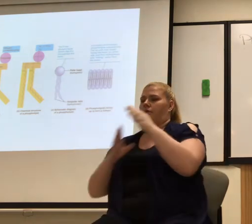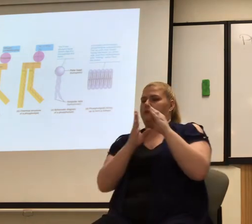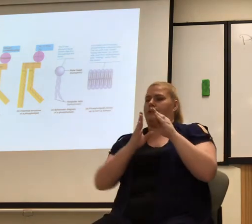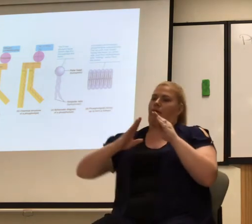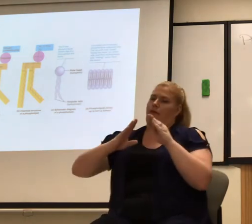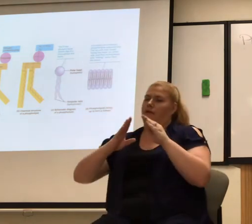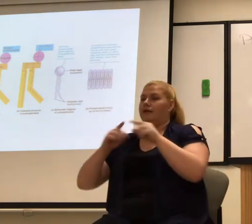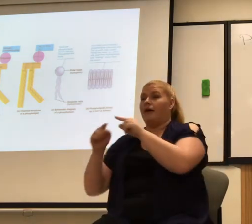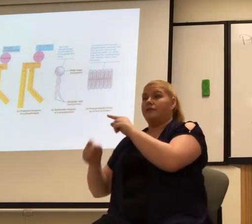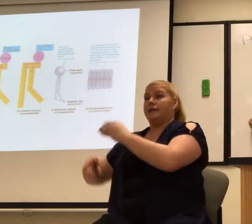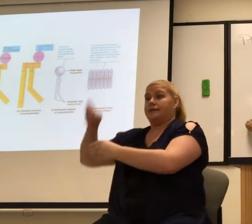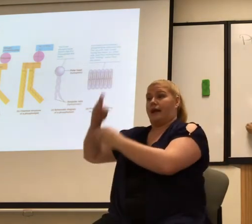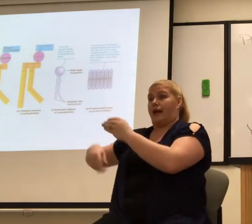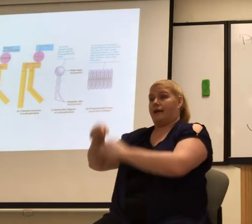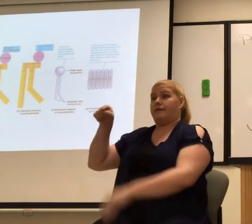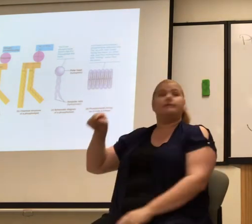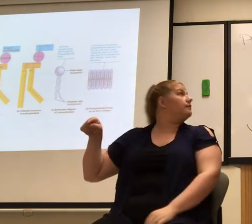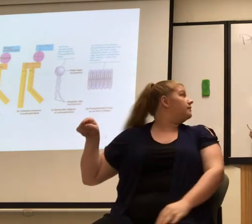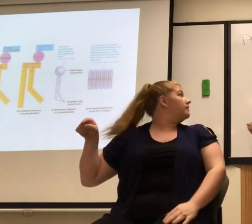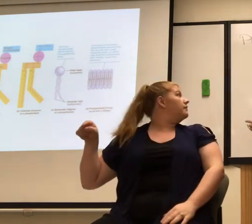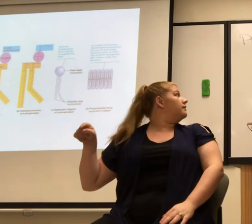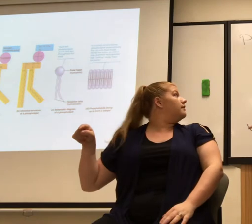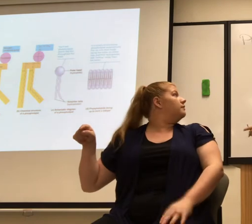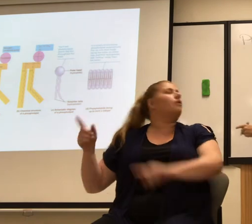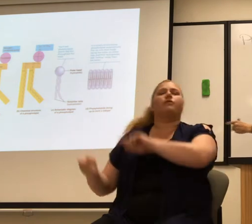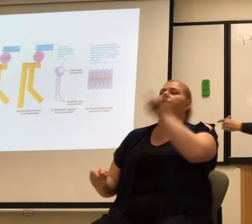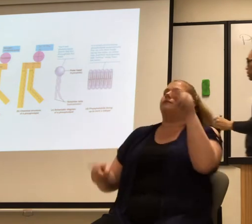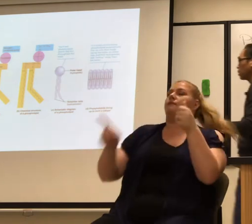they're saying, is